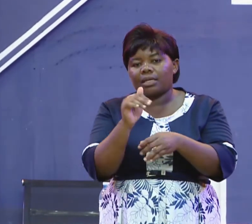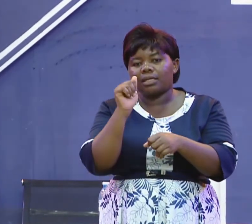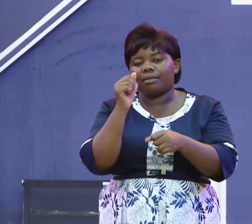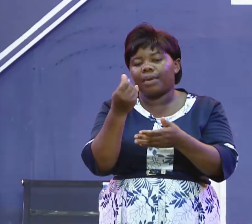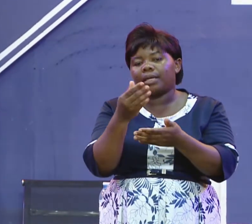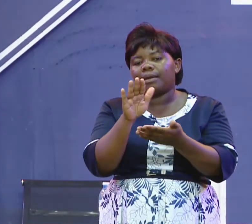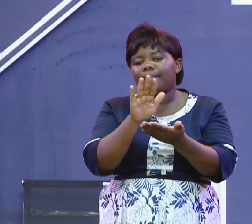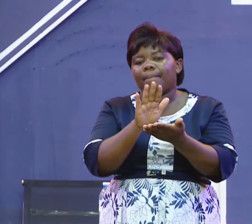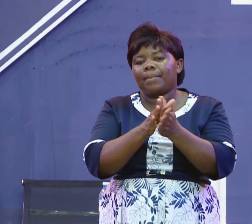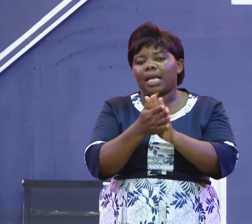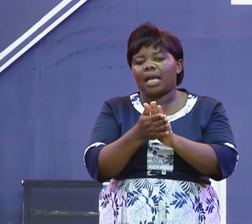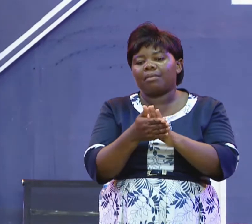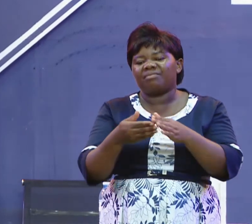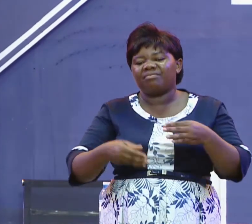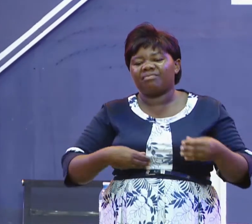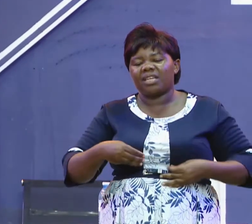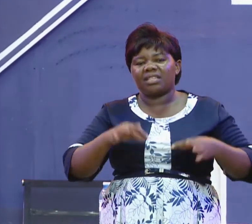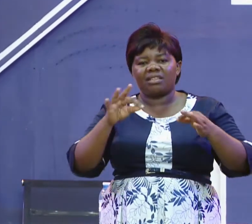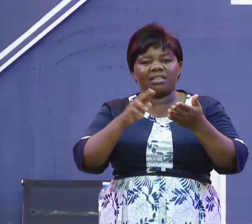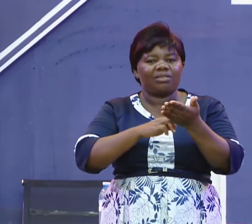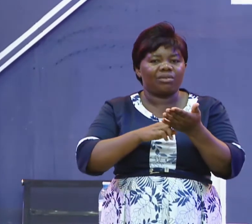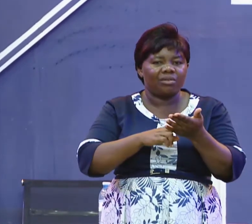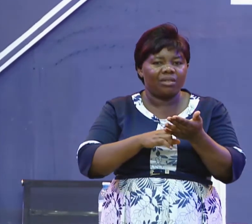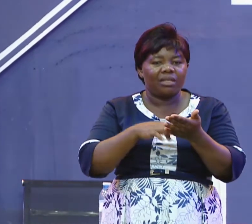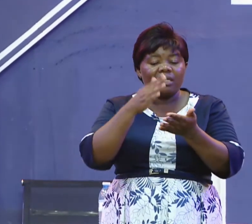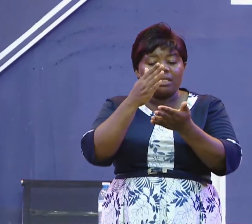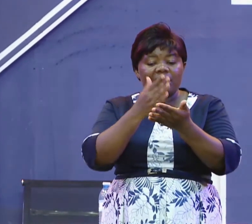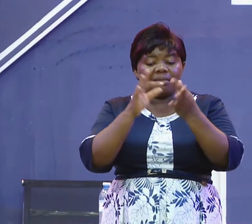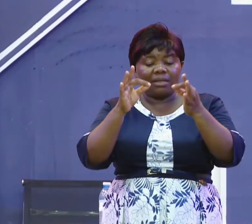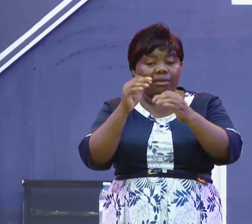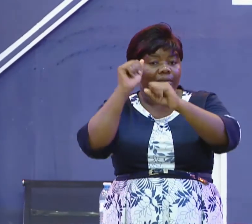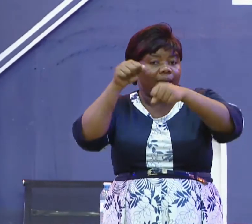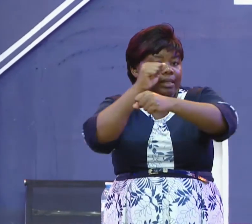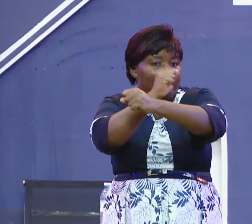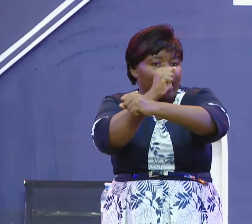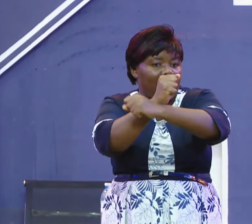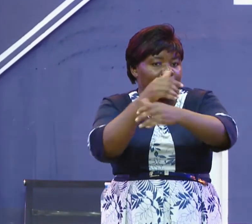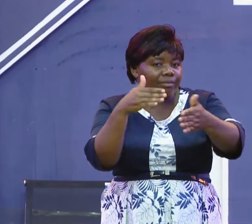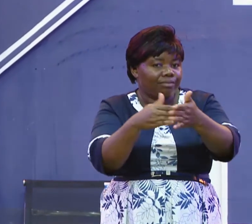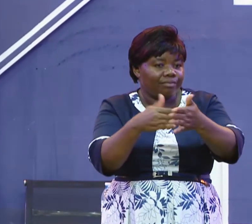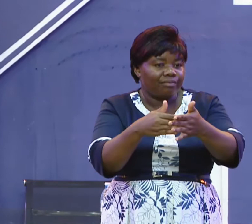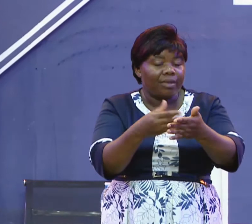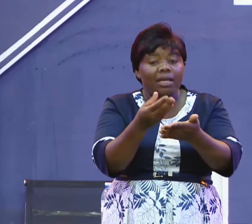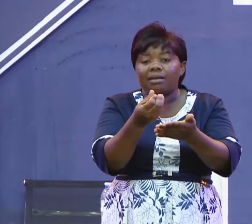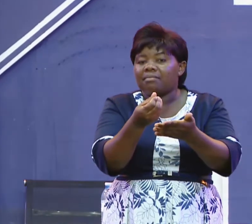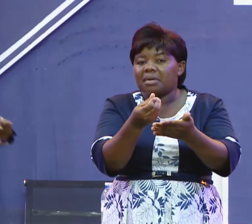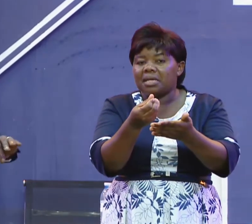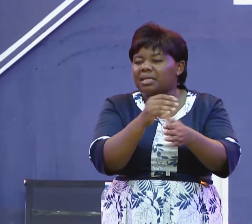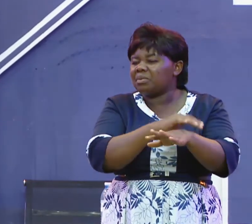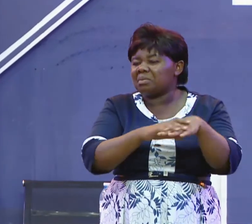money, that the money may be a tool. One thing you have to guard yourself